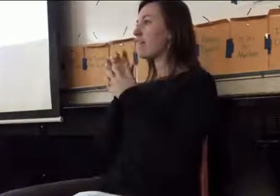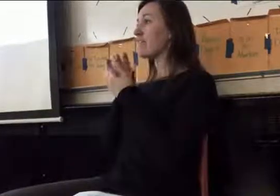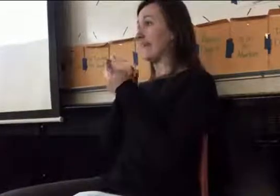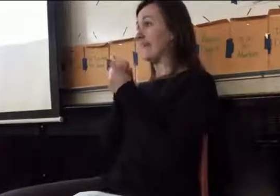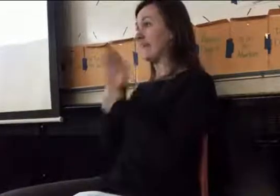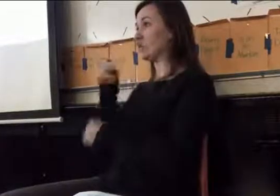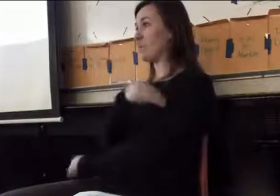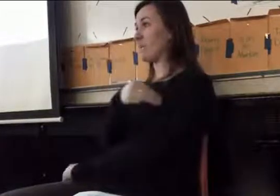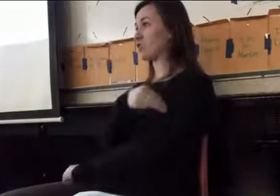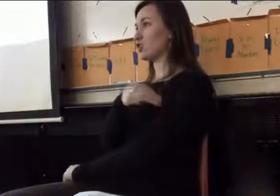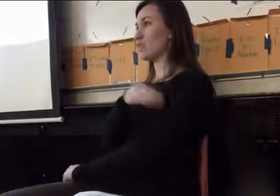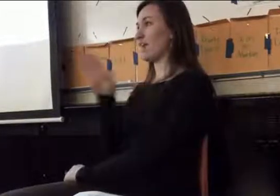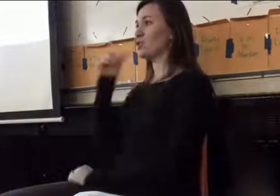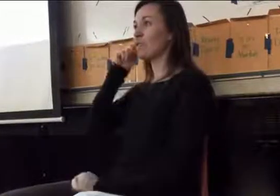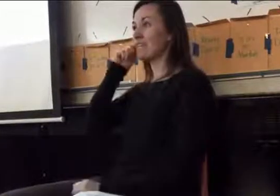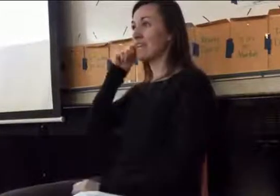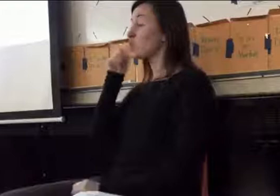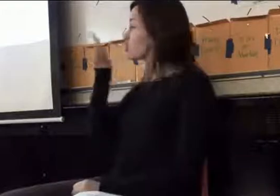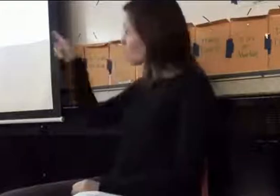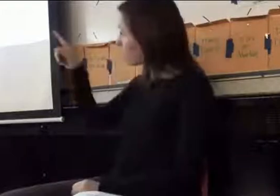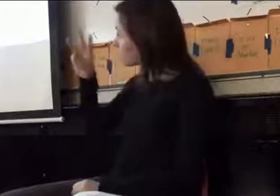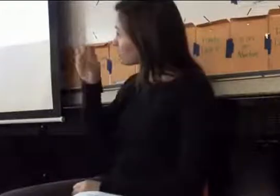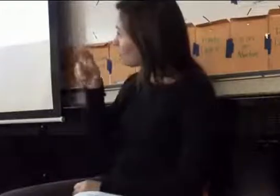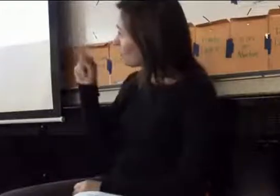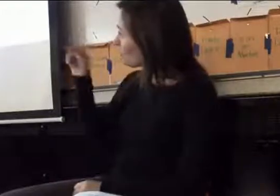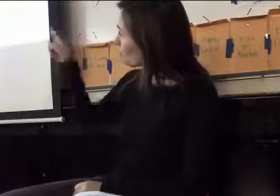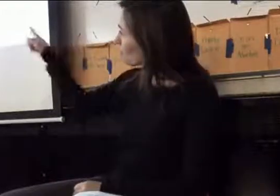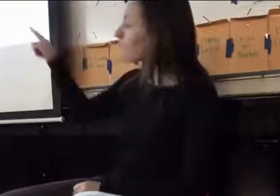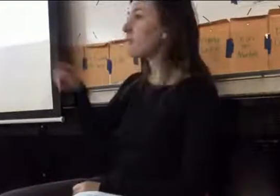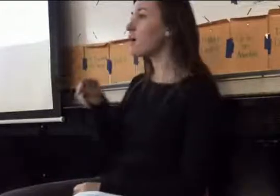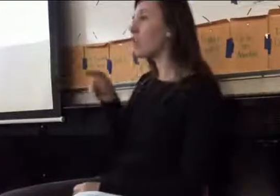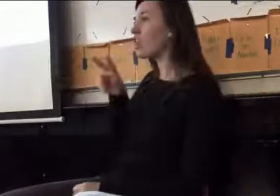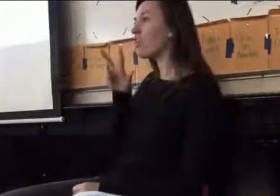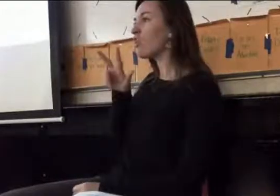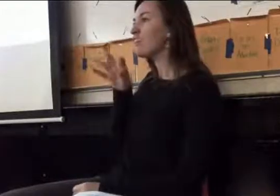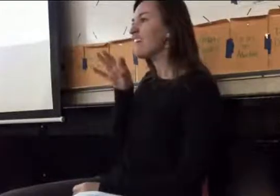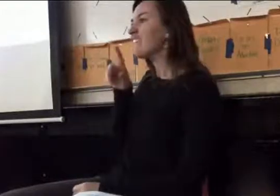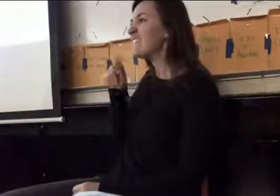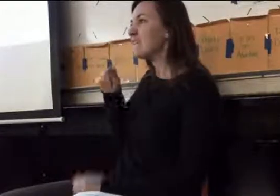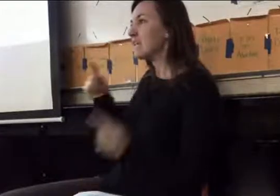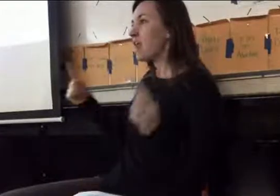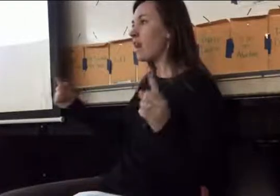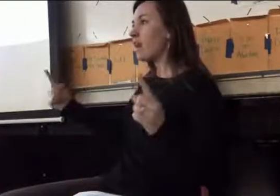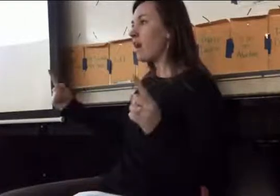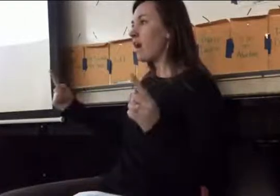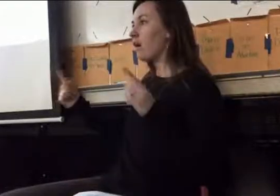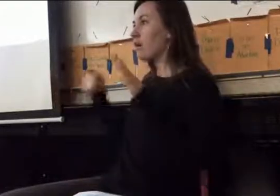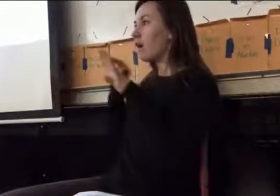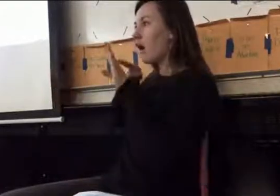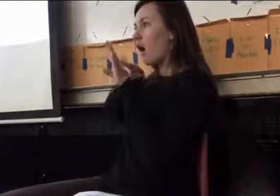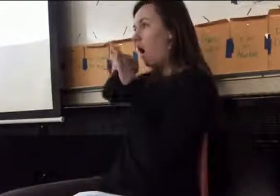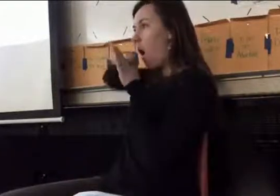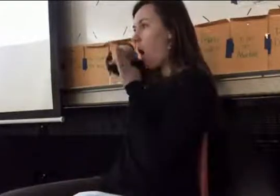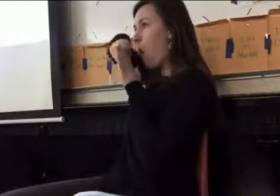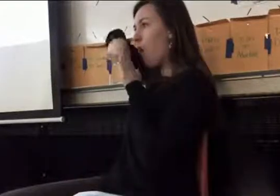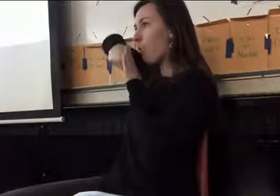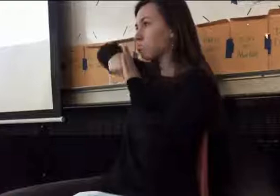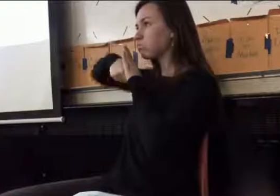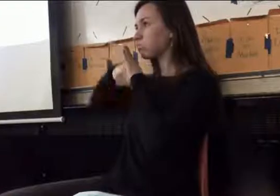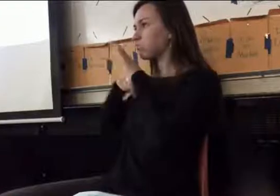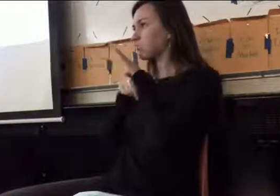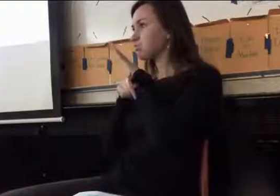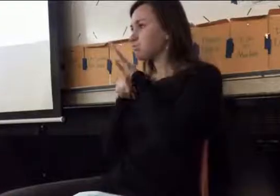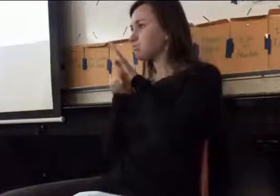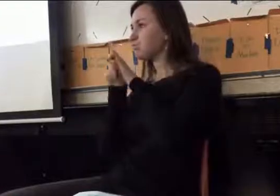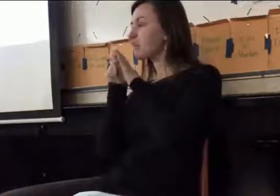what happens is that this worm right here, which is about 3 feet long, sits and lives underneath your skin. They burrow and eat all of